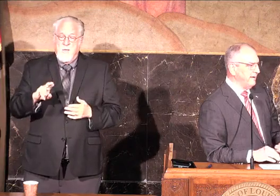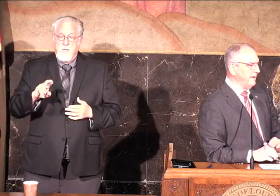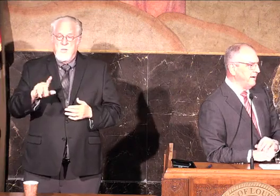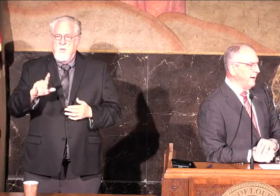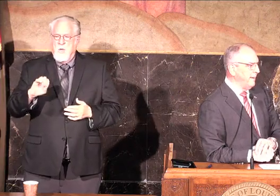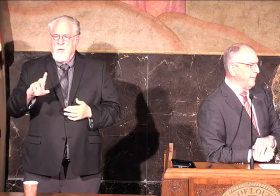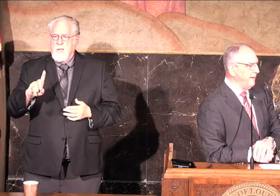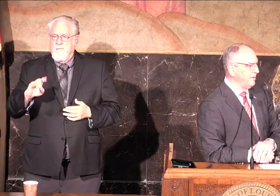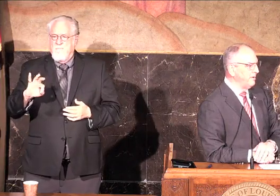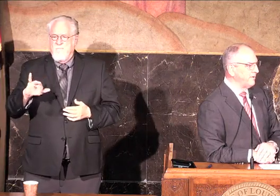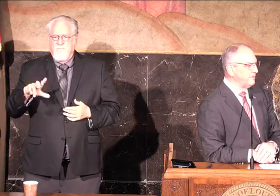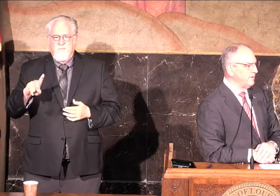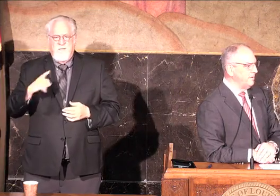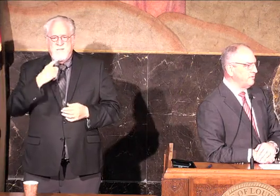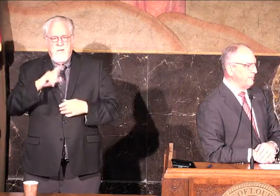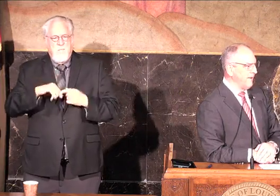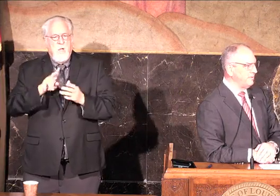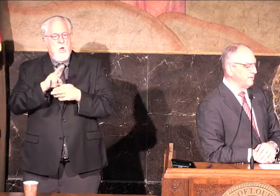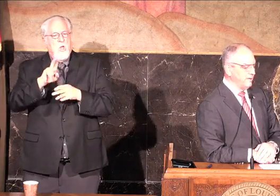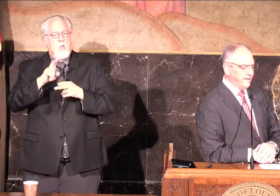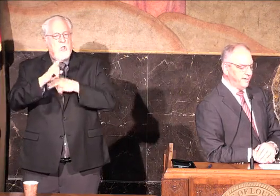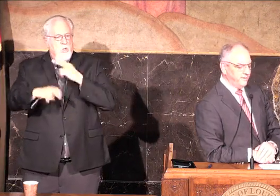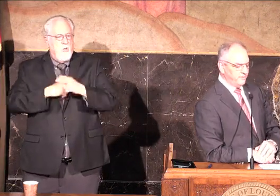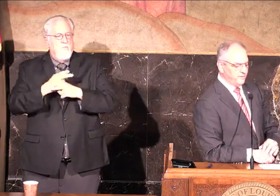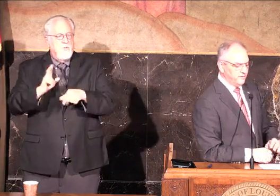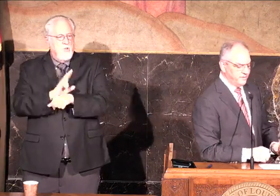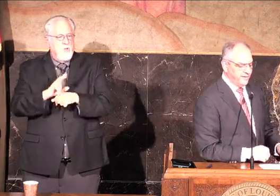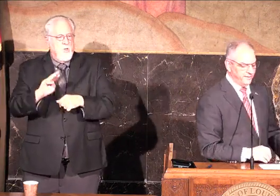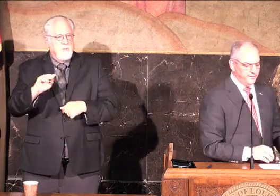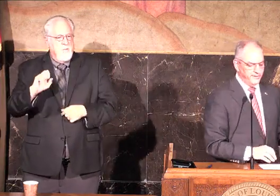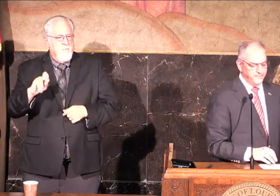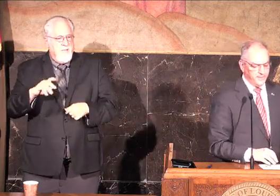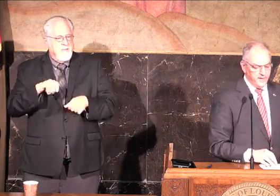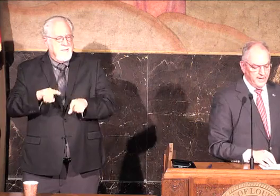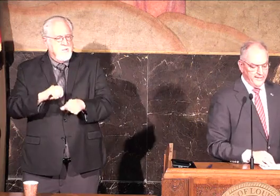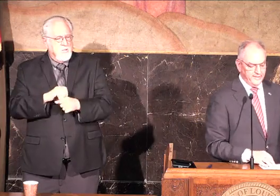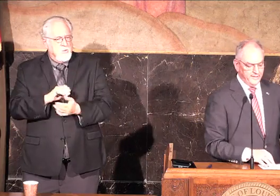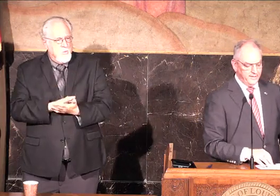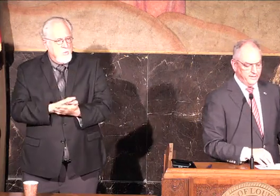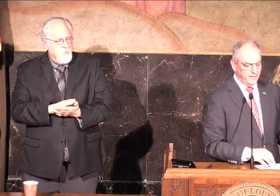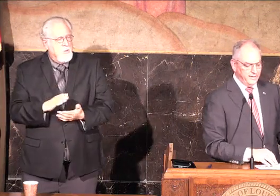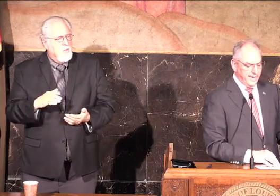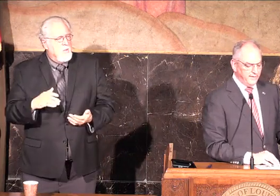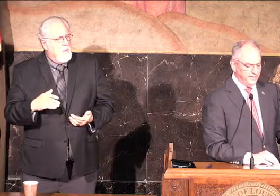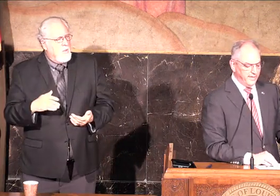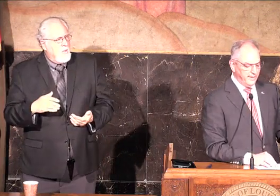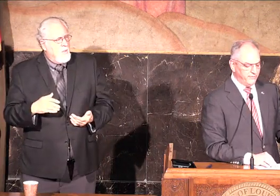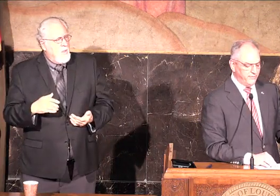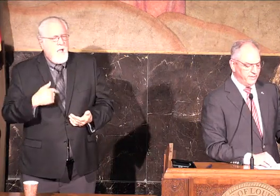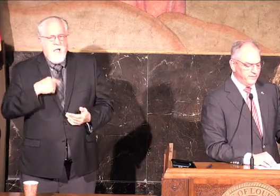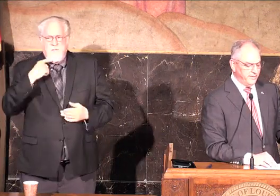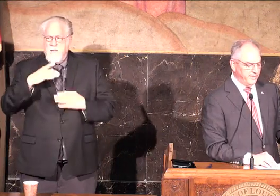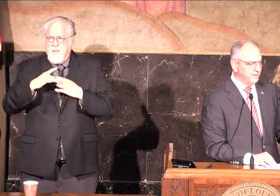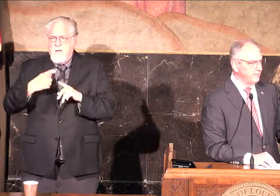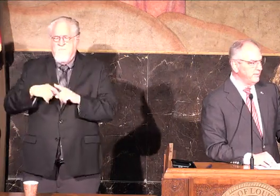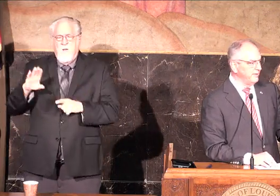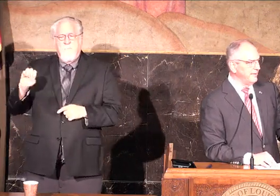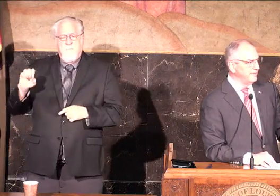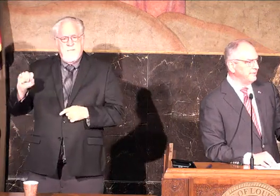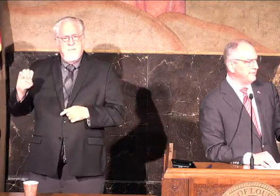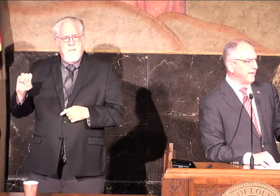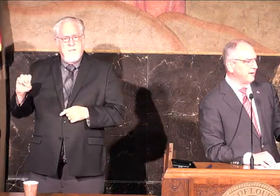said about universal use of masks in school settings, I think that the guidance that came from Bessie